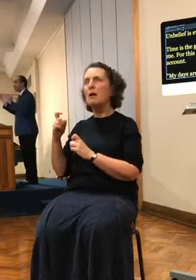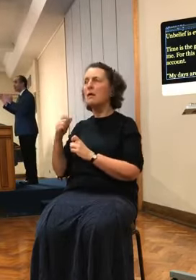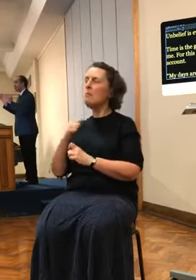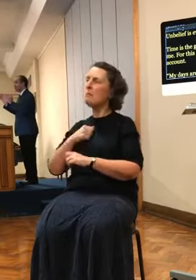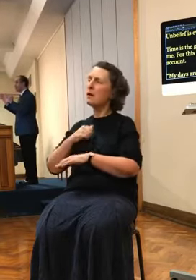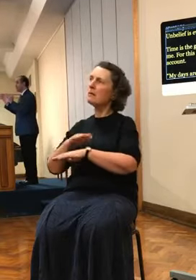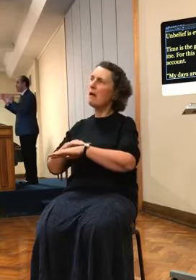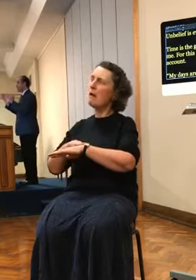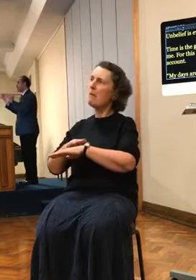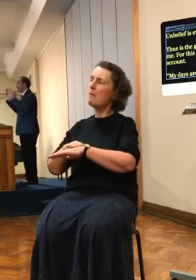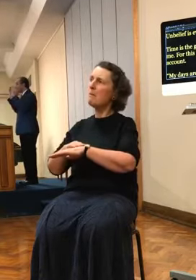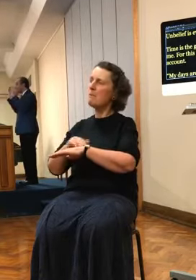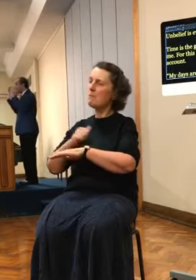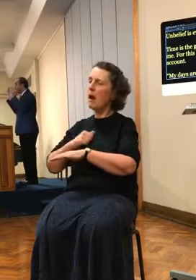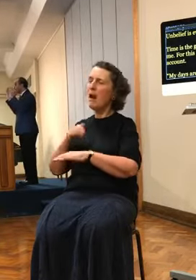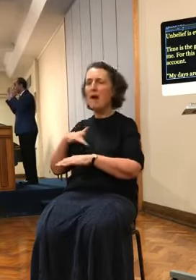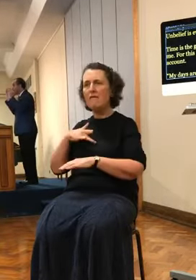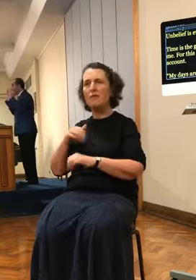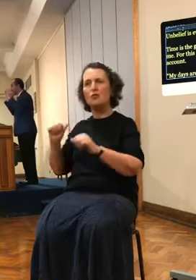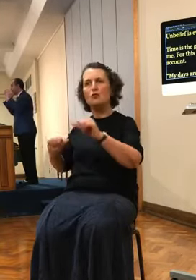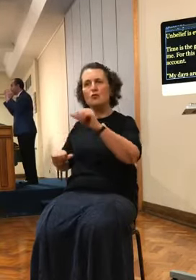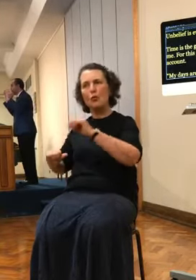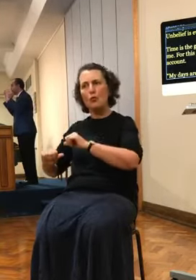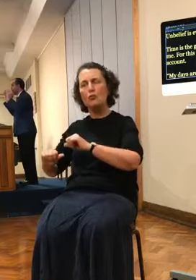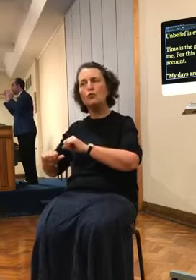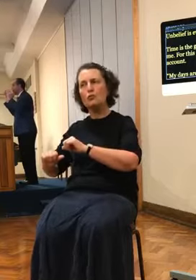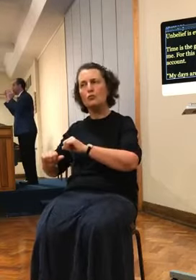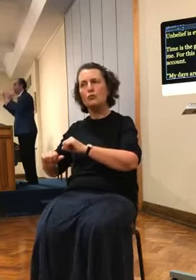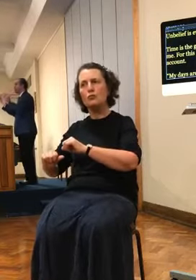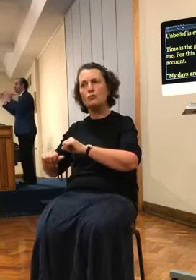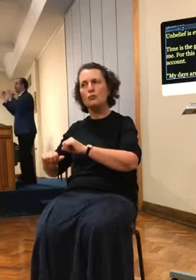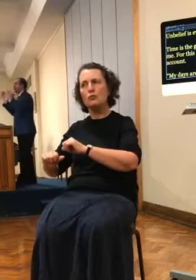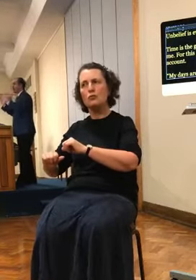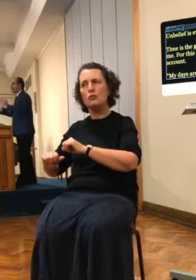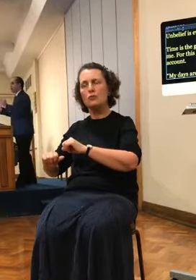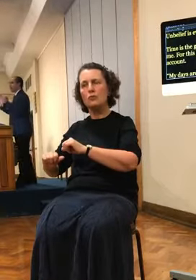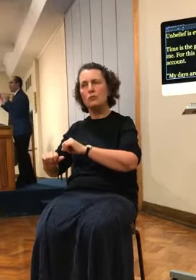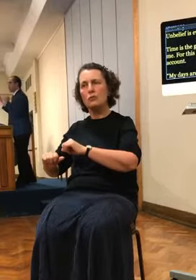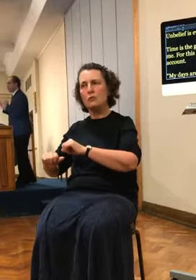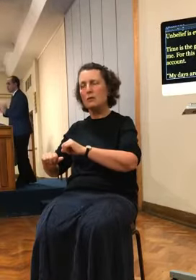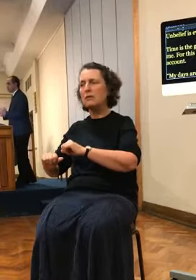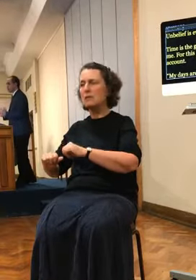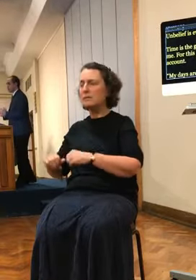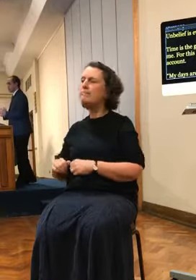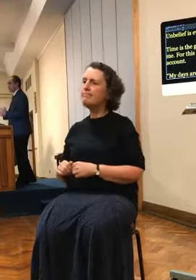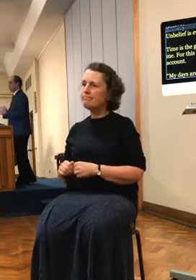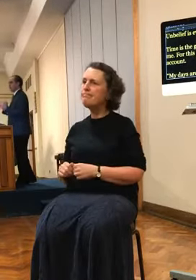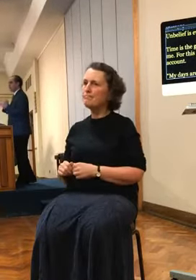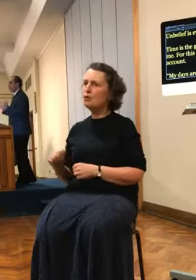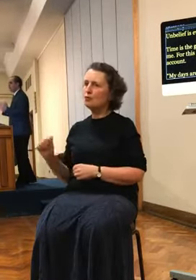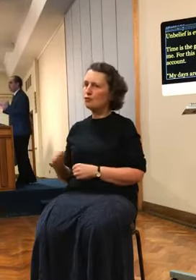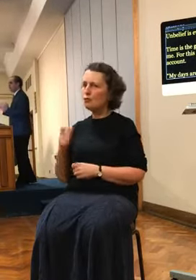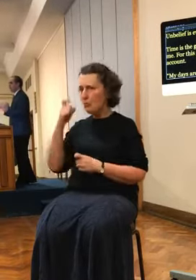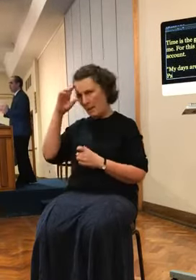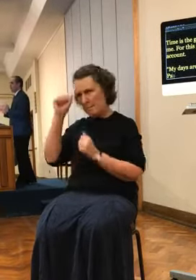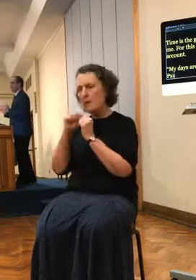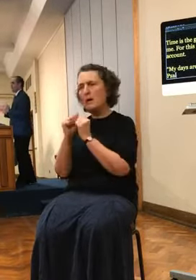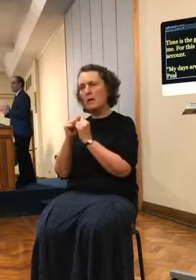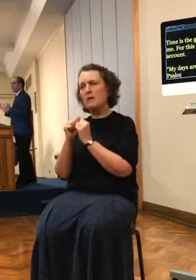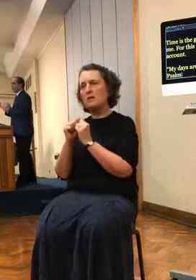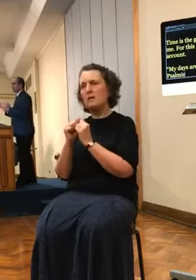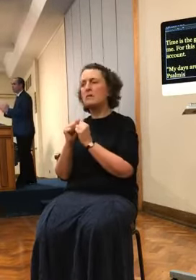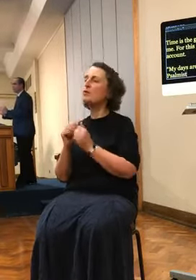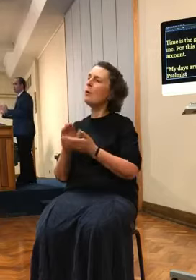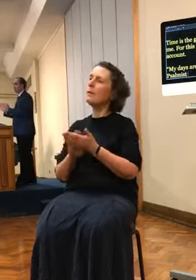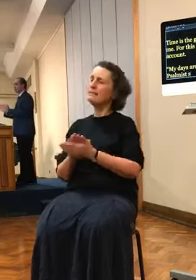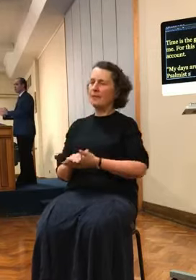short. Bear in mind its brevity. So how can a Christian redeem the time?